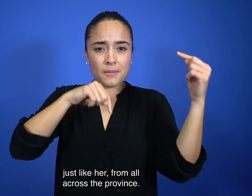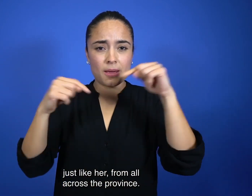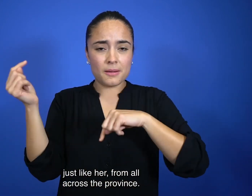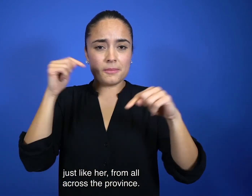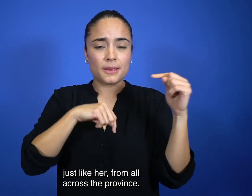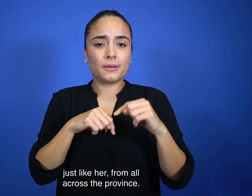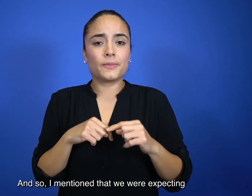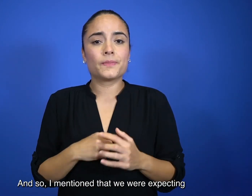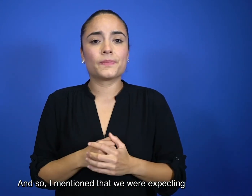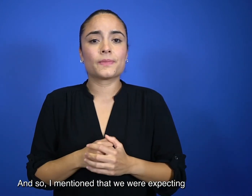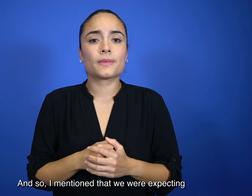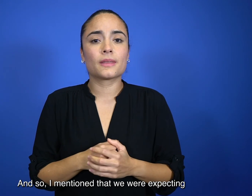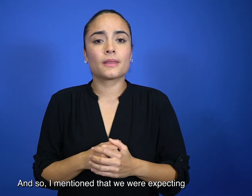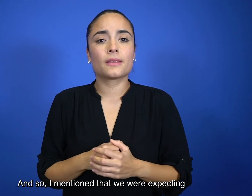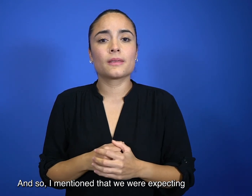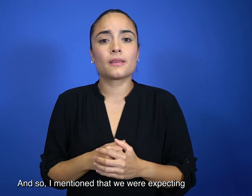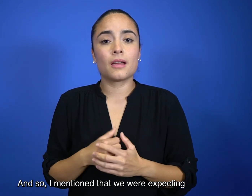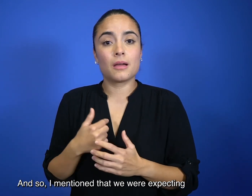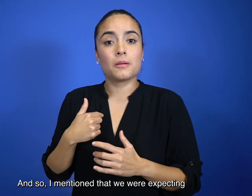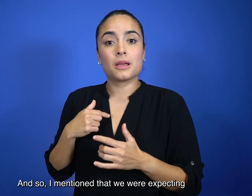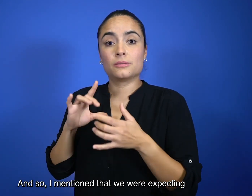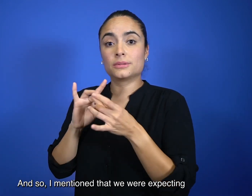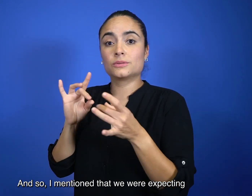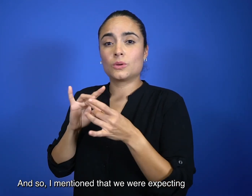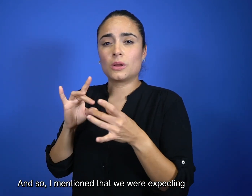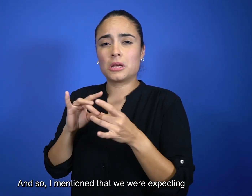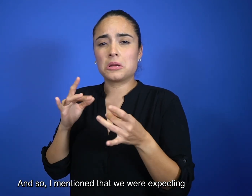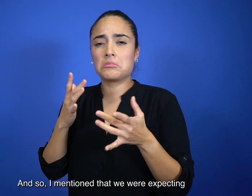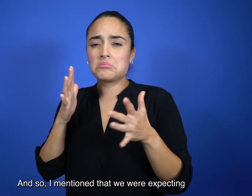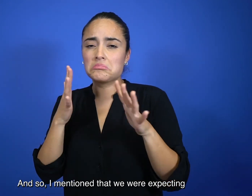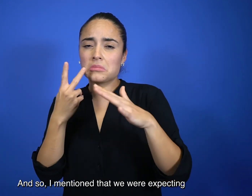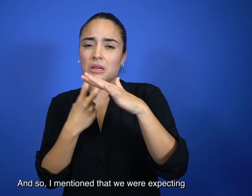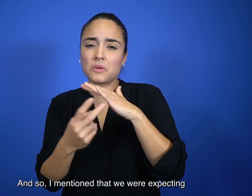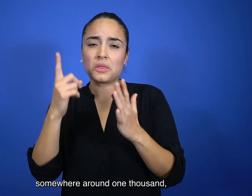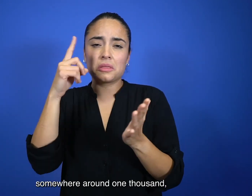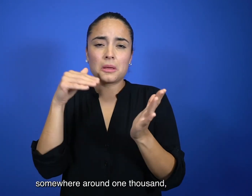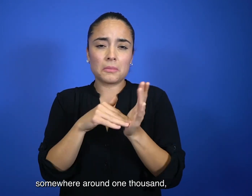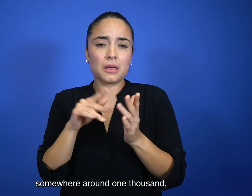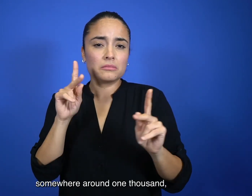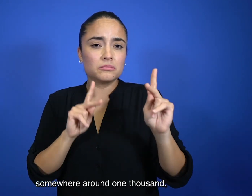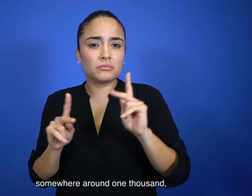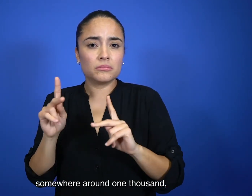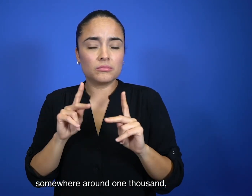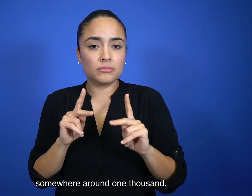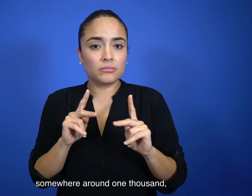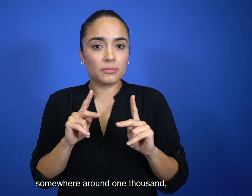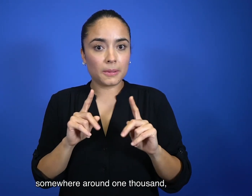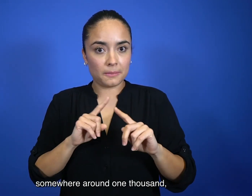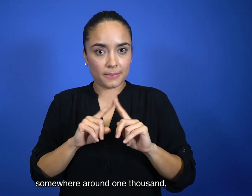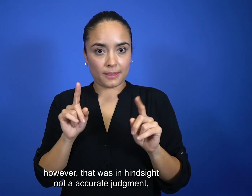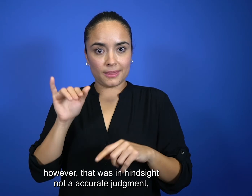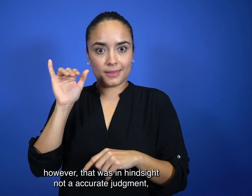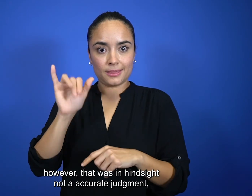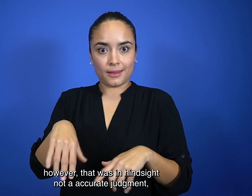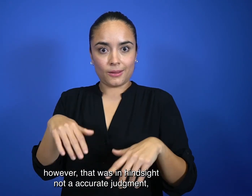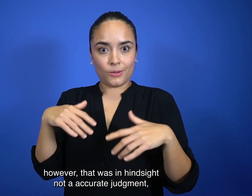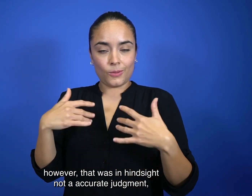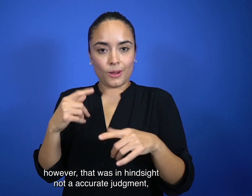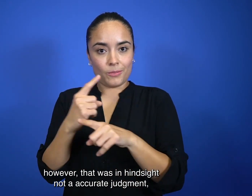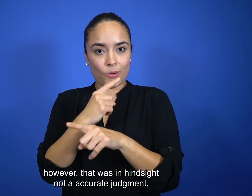province. And so I mentioned that we were expecting somewhere around 1,000. However, that was in hindsight